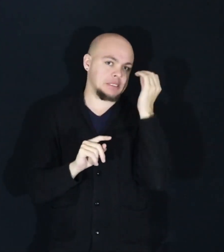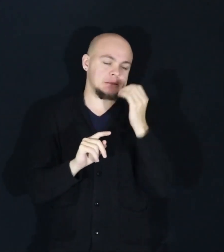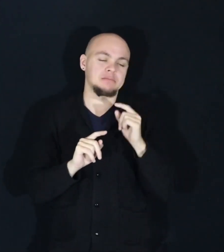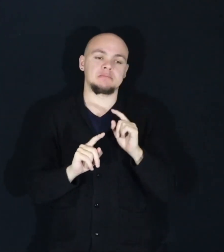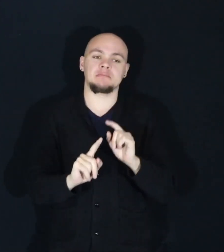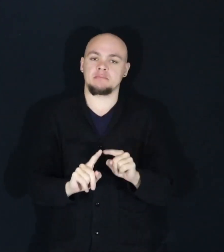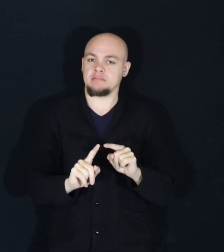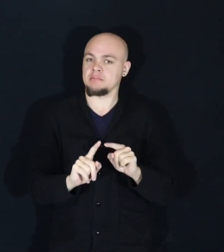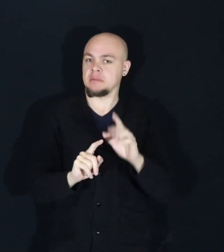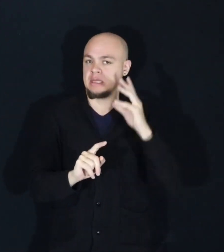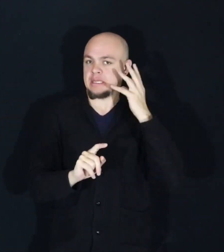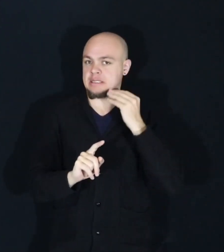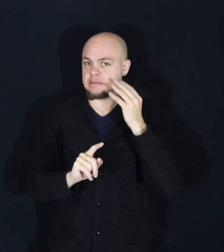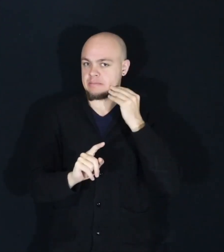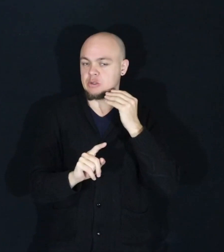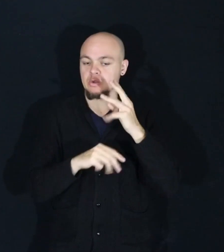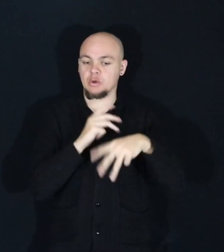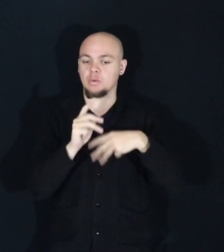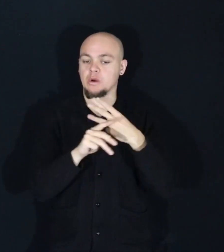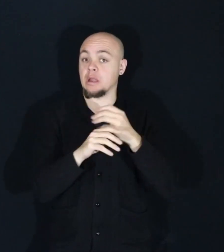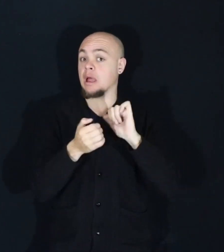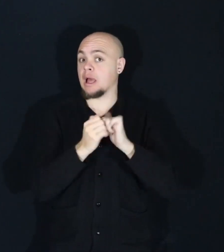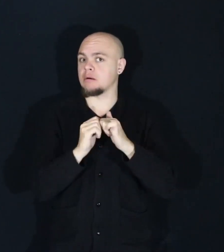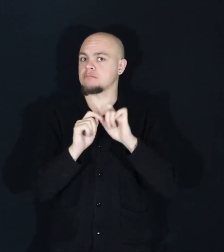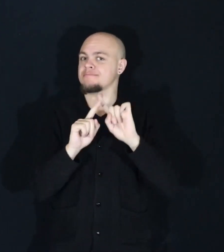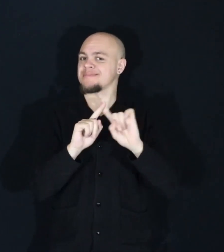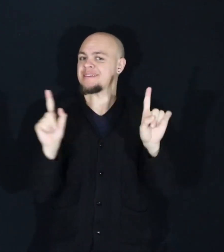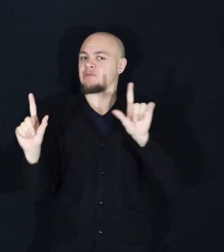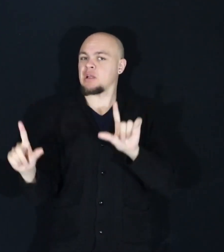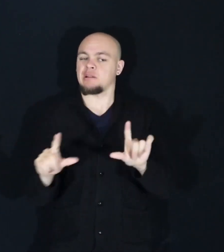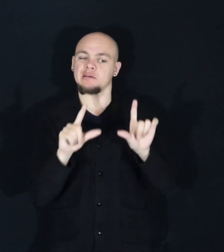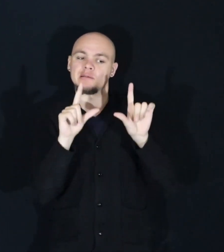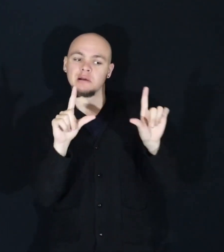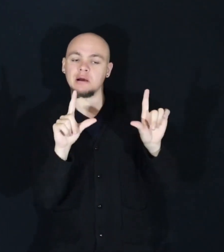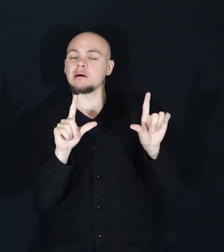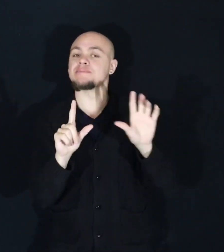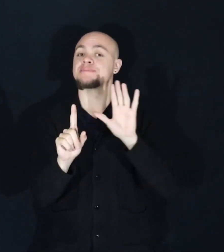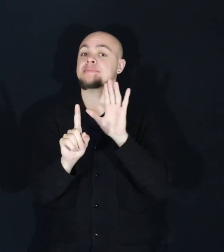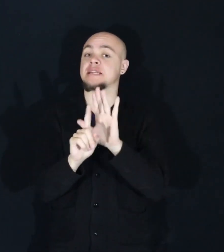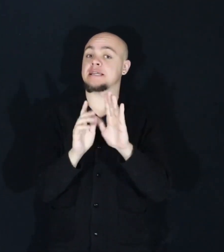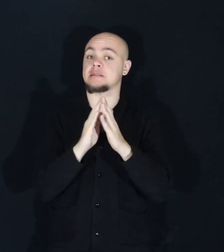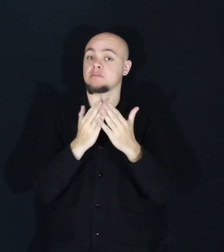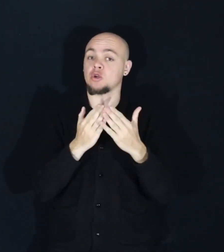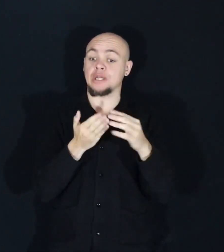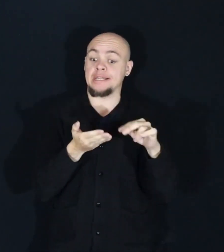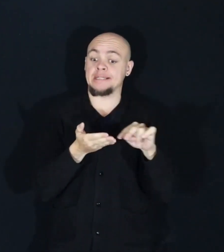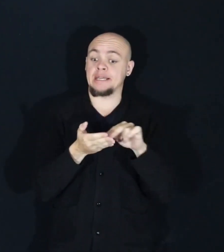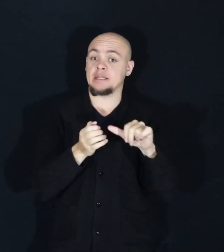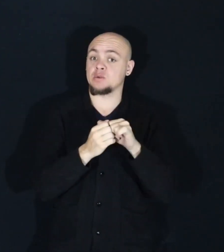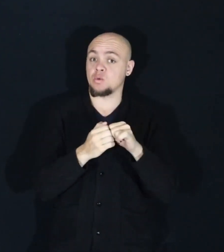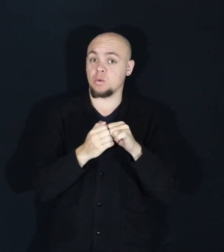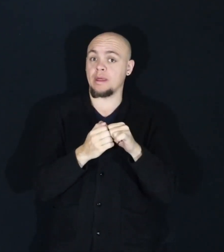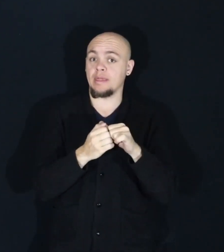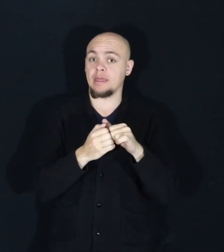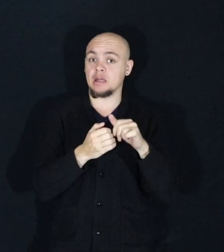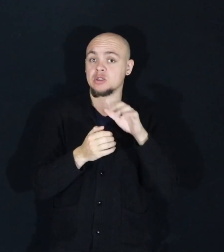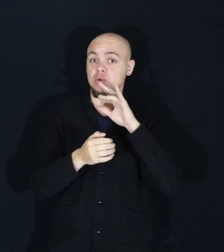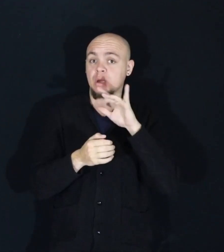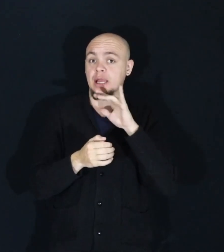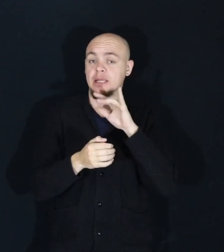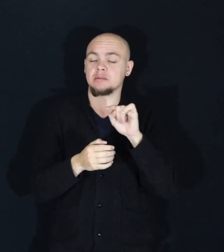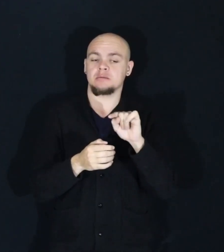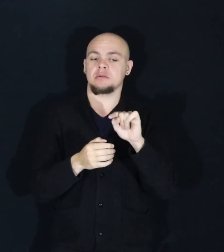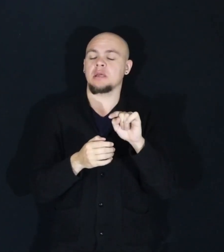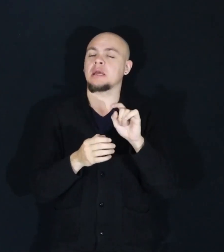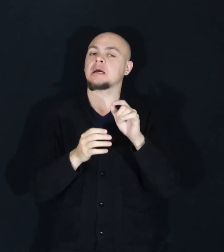to experience the world through a different lens. In his book, A Dance with Dragons, George R. R. Martin states that a reader